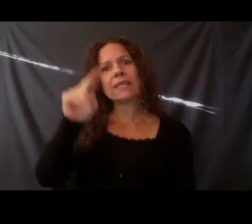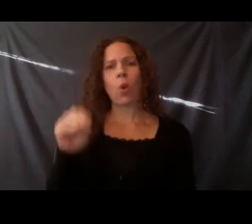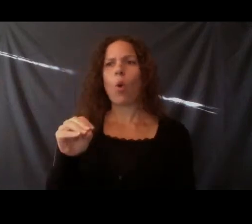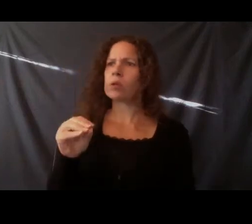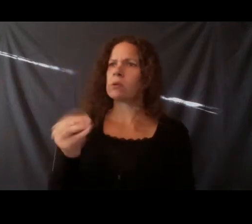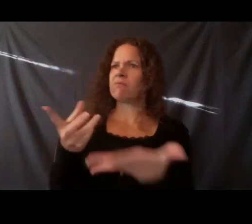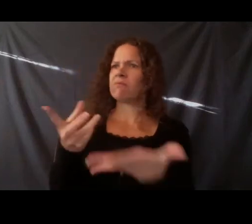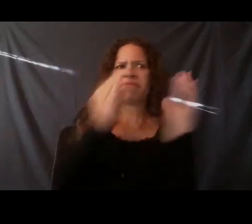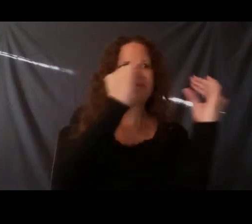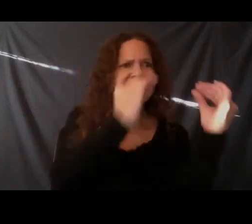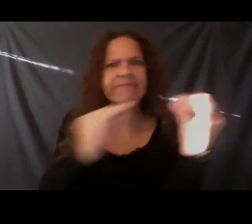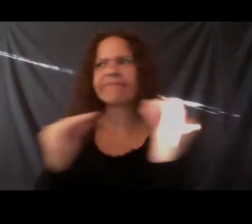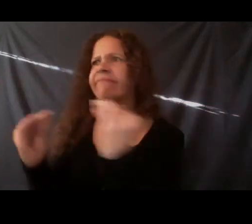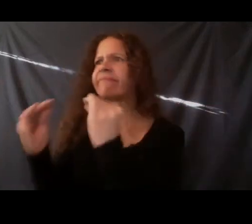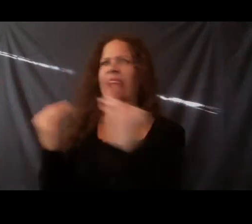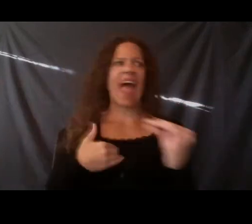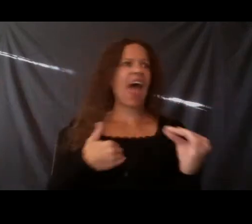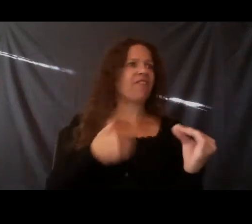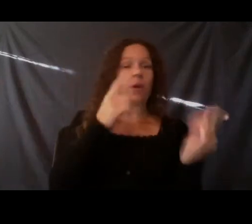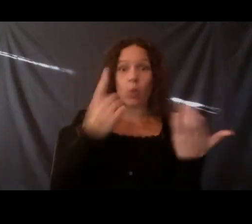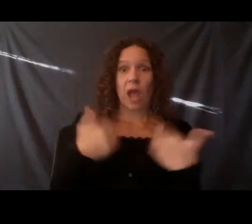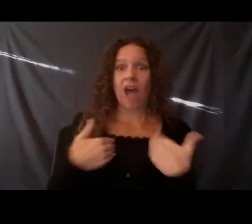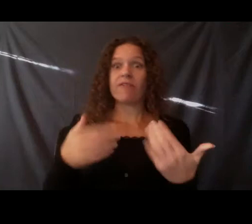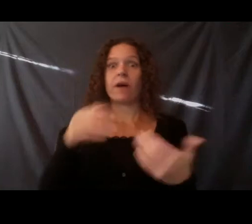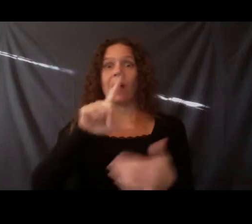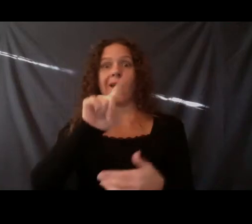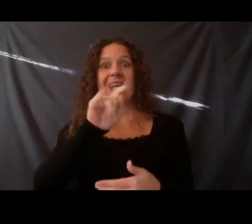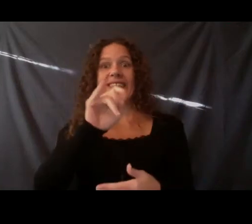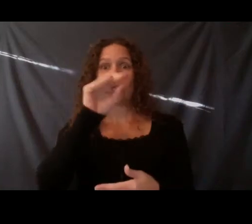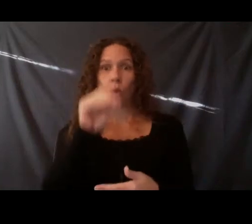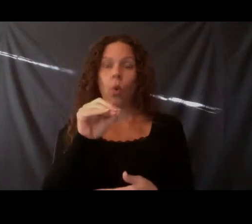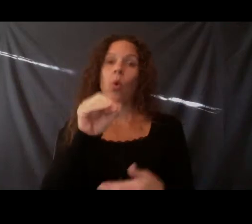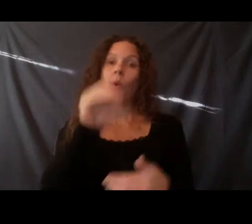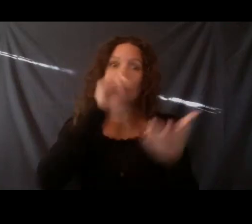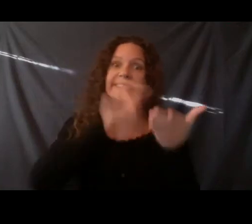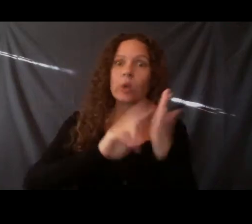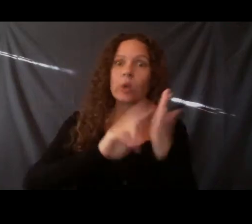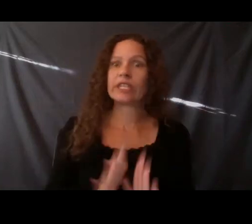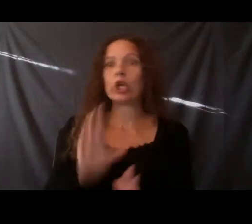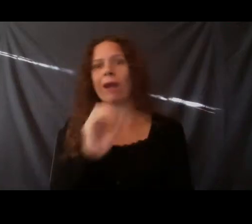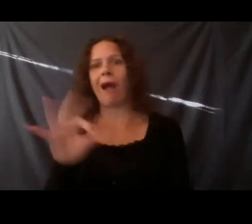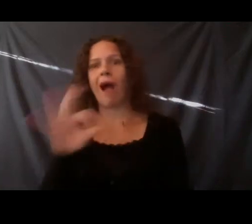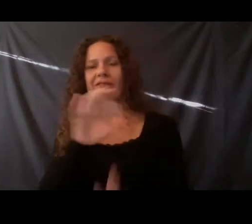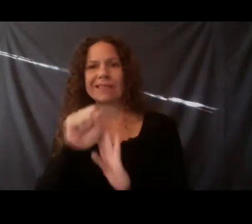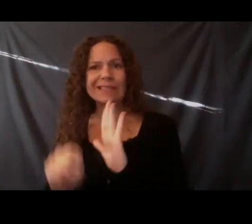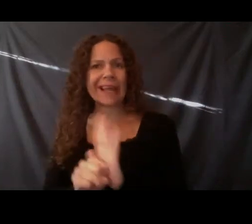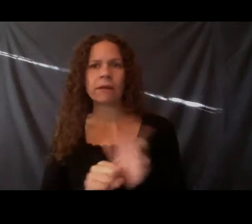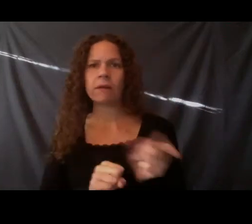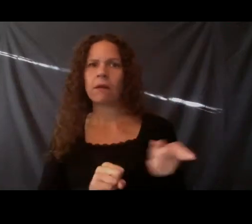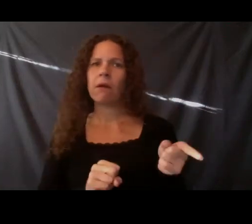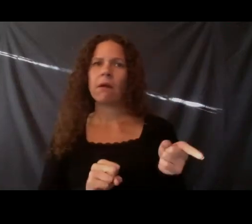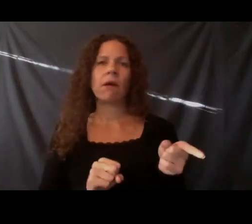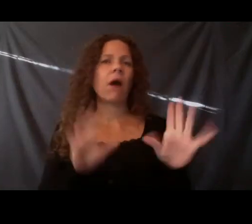have a Latino Secretary of State that did a phenomenal job, that deserves all the praise. What happened in California? Nothing. We